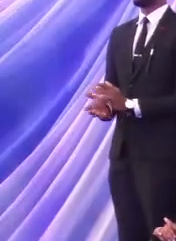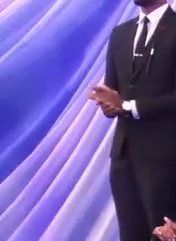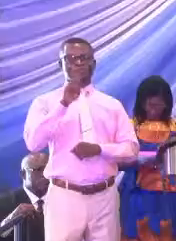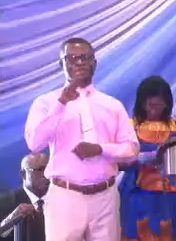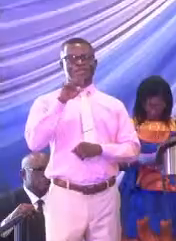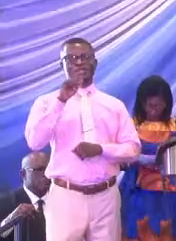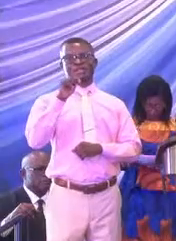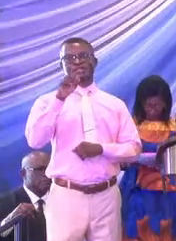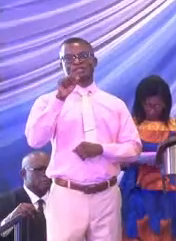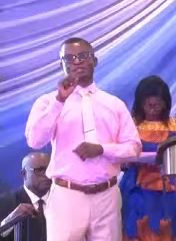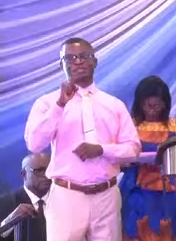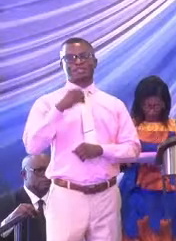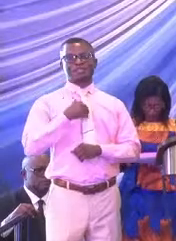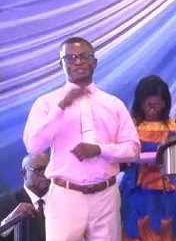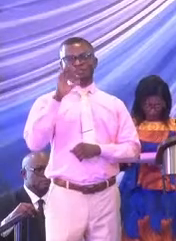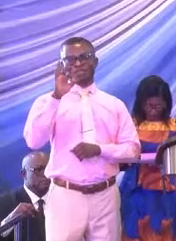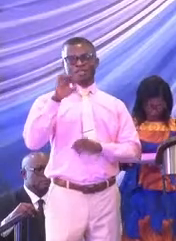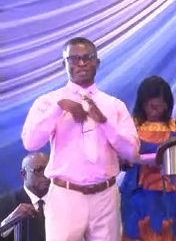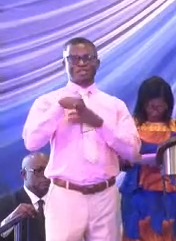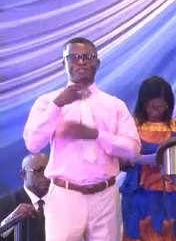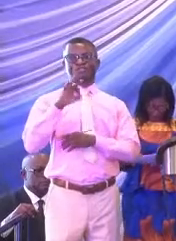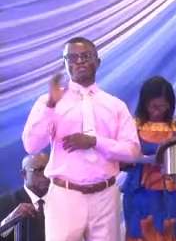Veritas had 9 over 15.